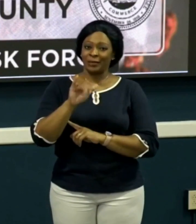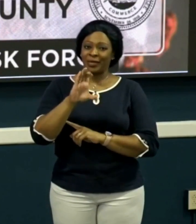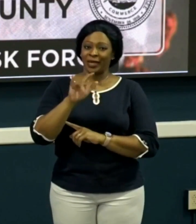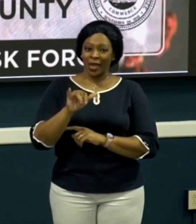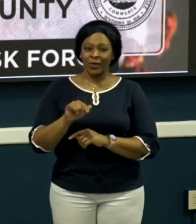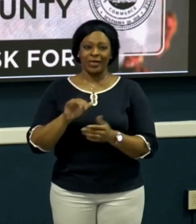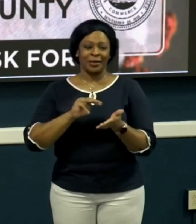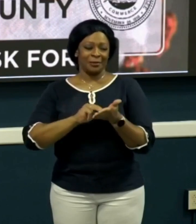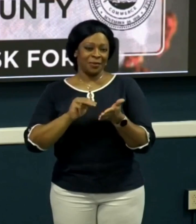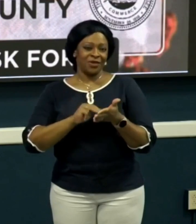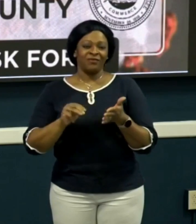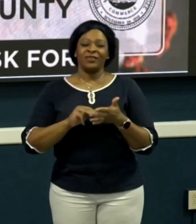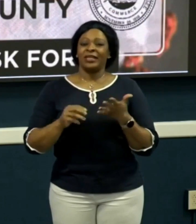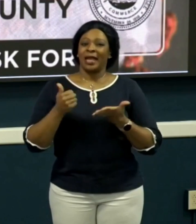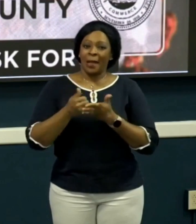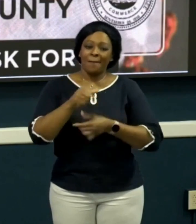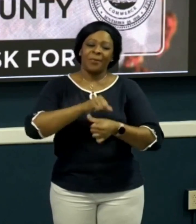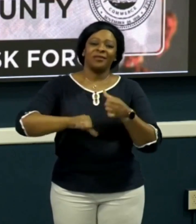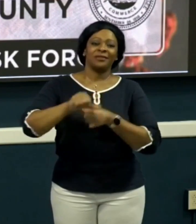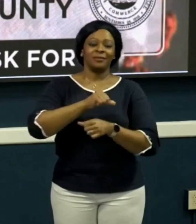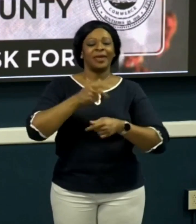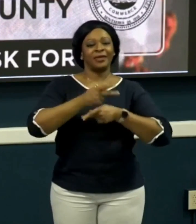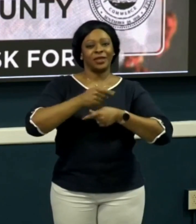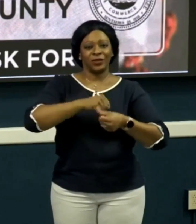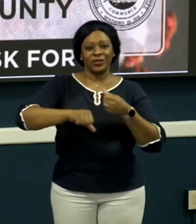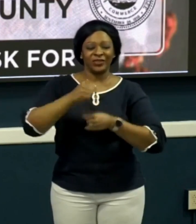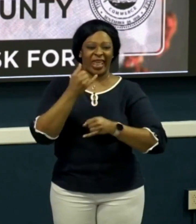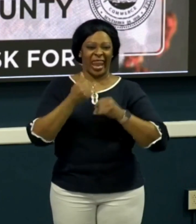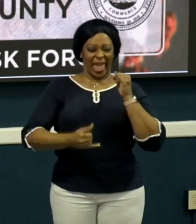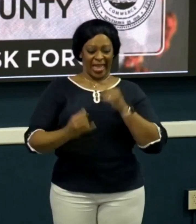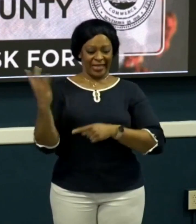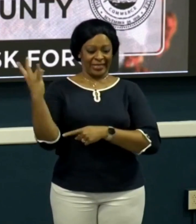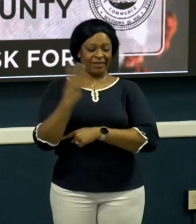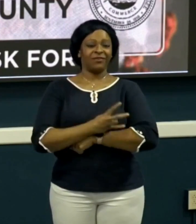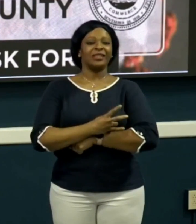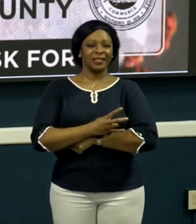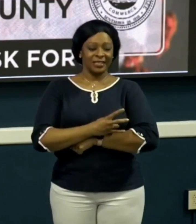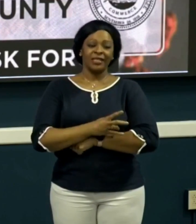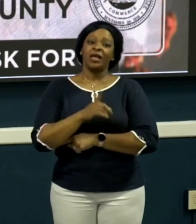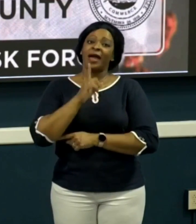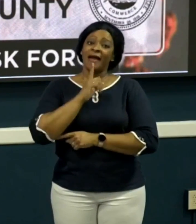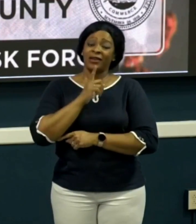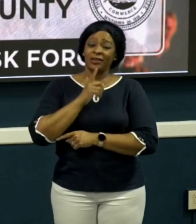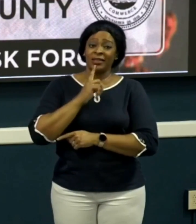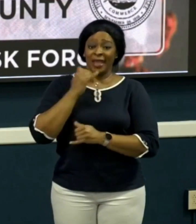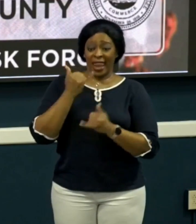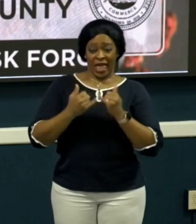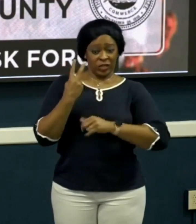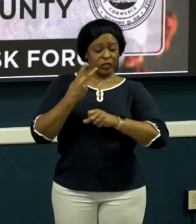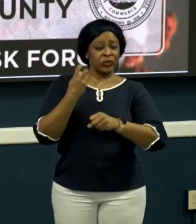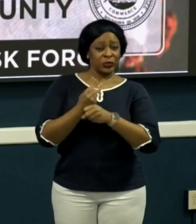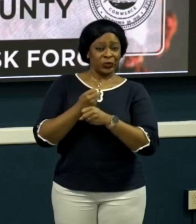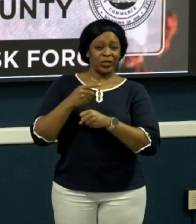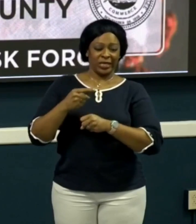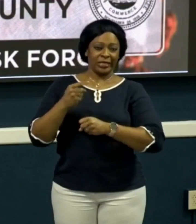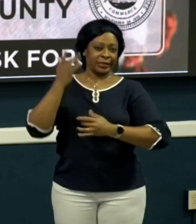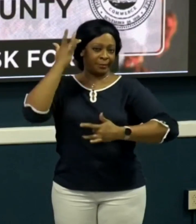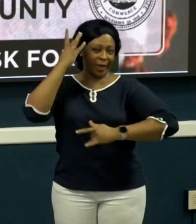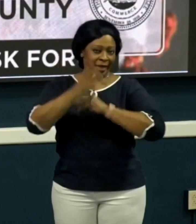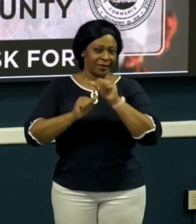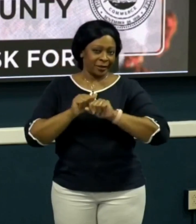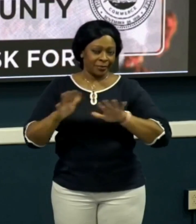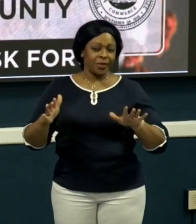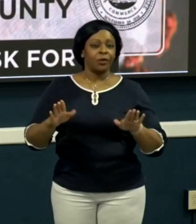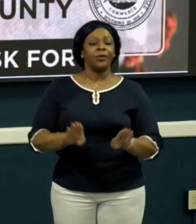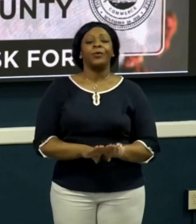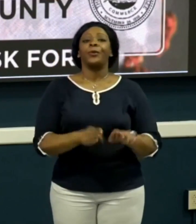Memphis treat each other by taking care of each other over the last 7 days. And quite frankly, over the last 2 years of this pandemic. So with